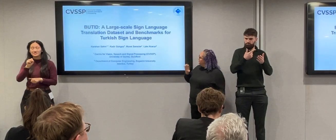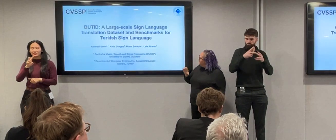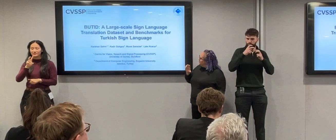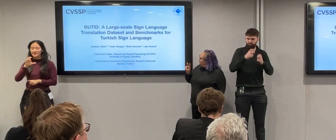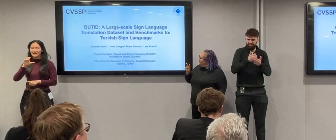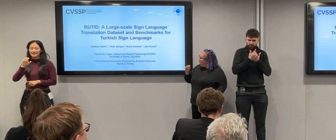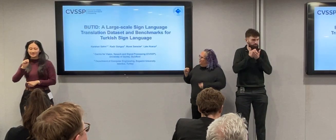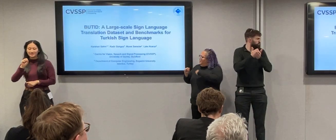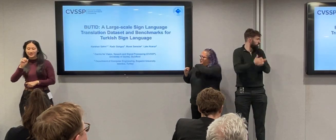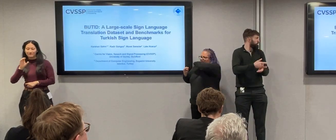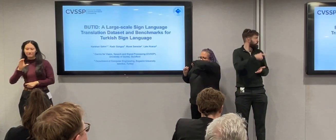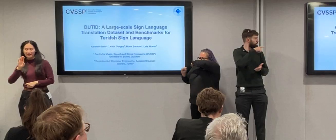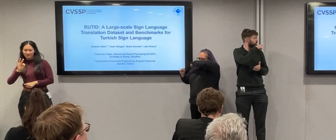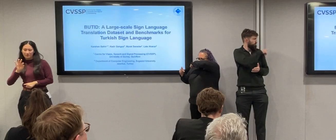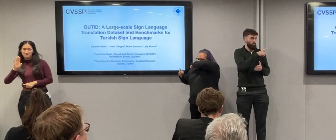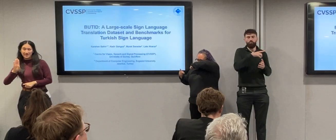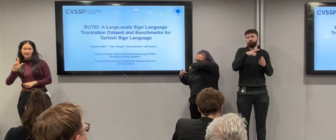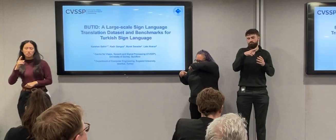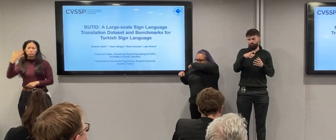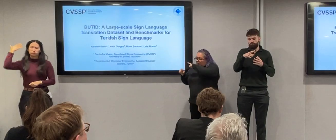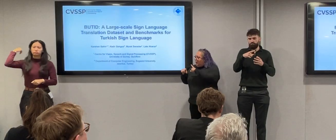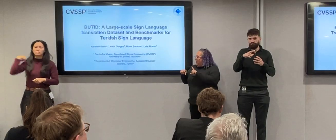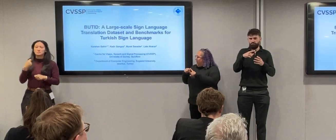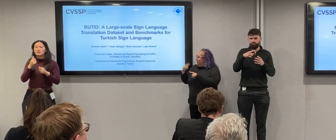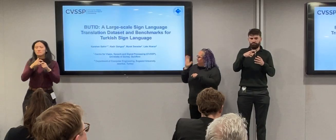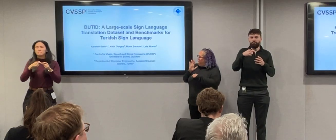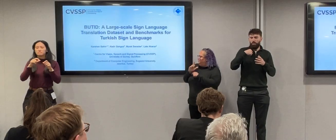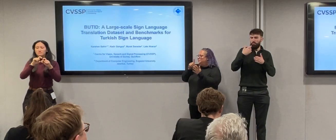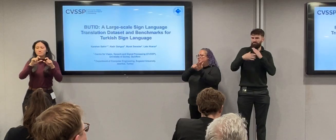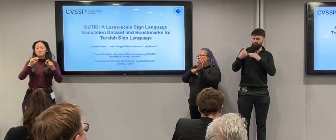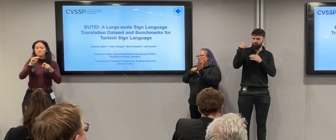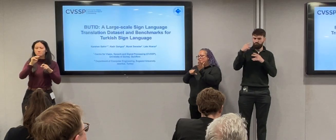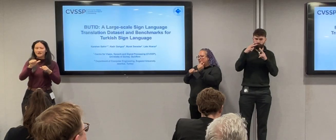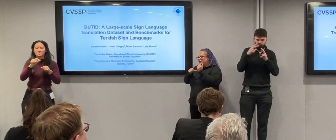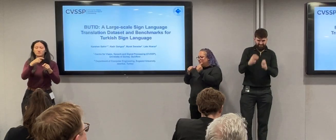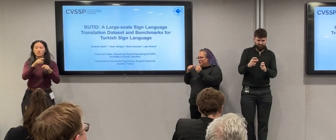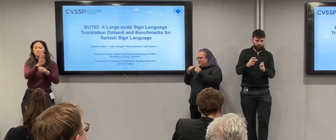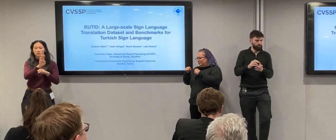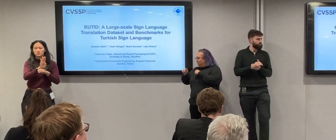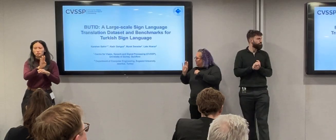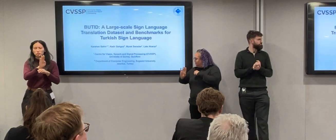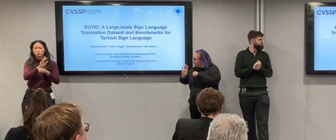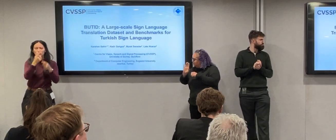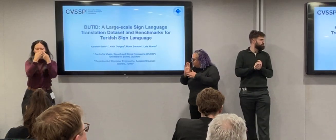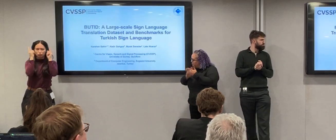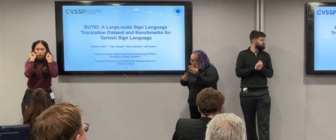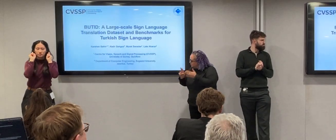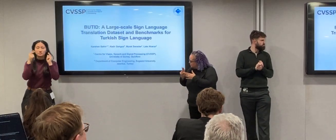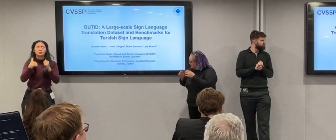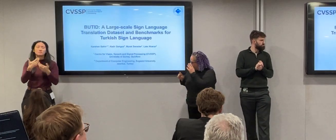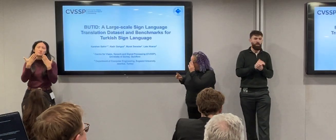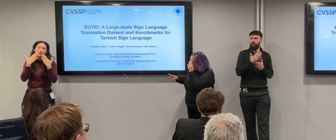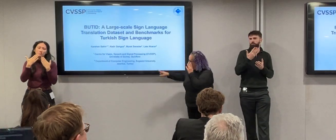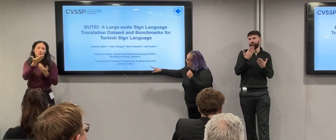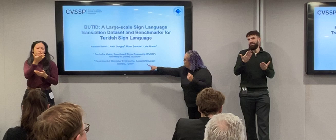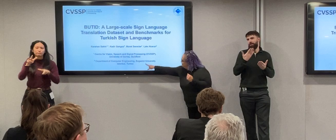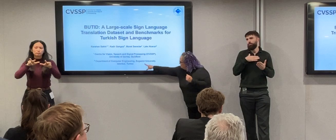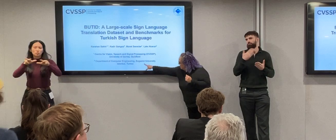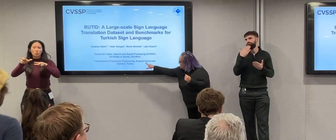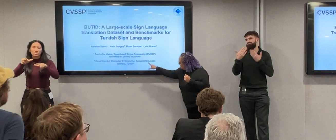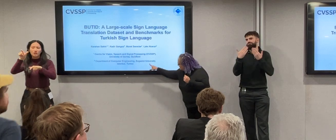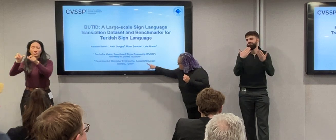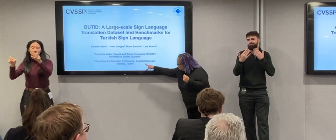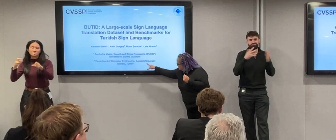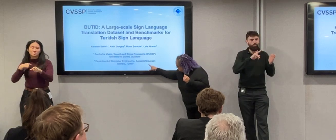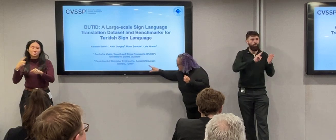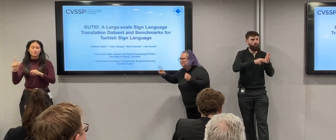master's student in Boğaziçi University, which I did this research. I want to thank two organizers to put me